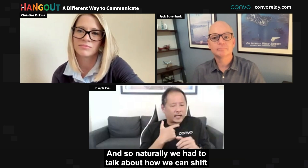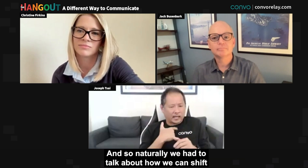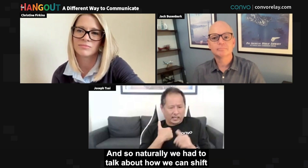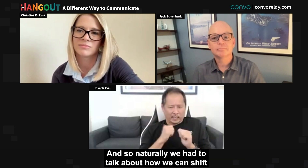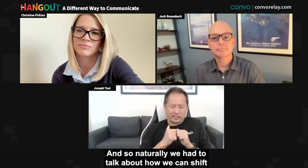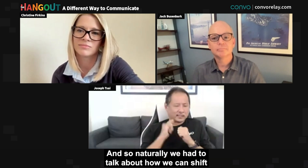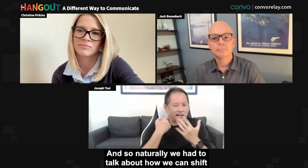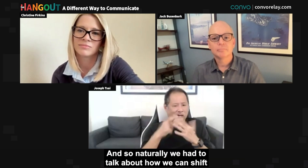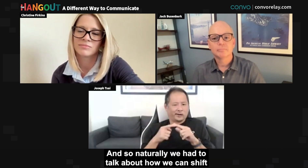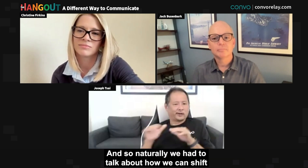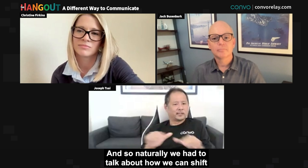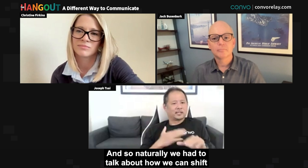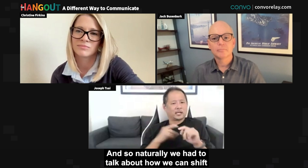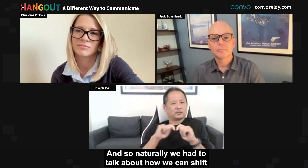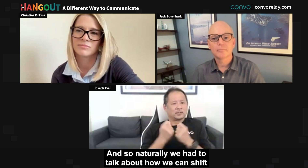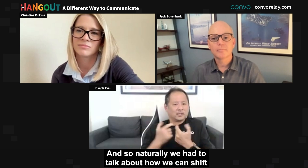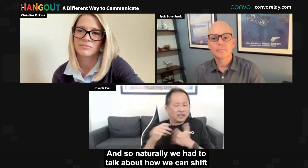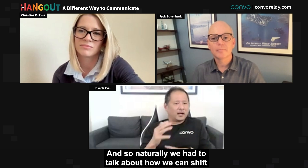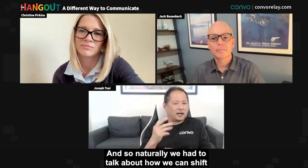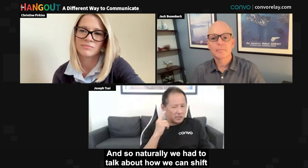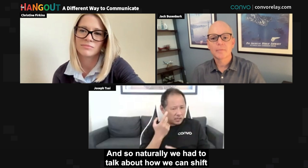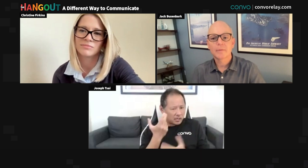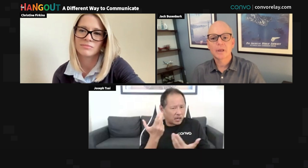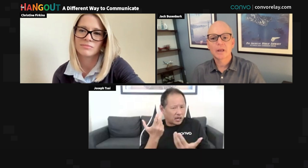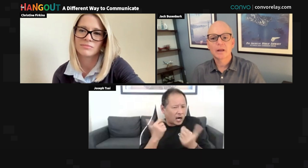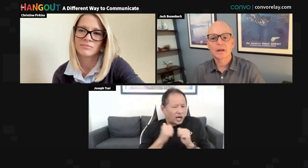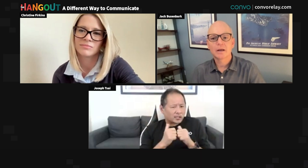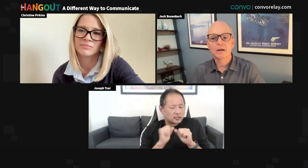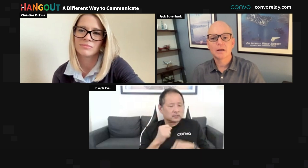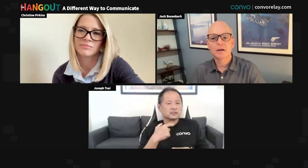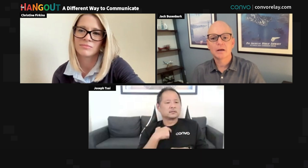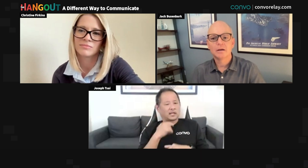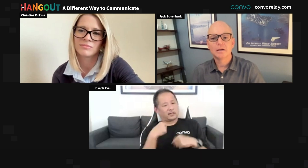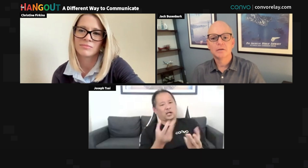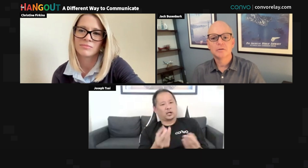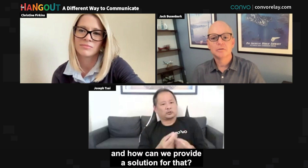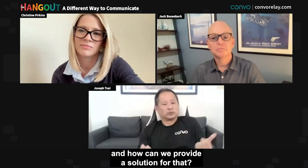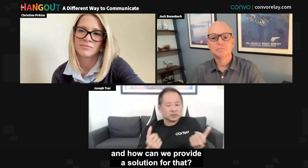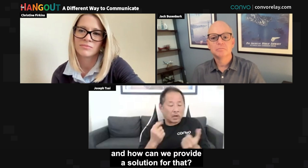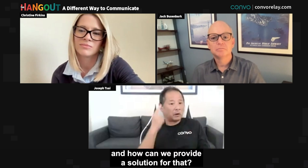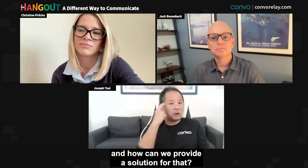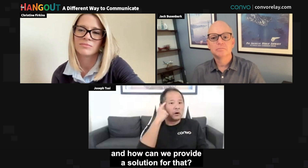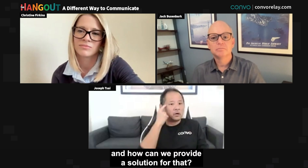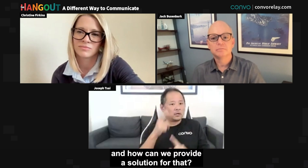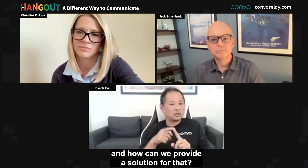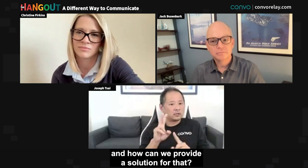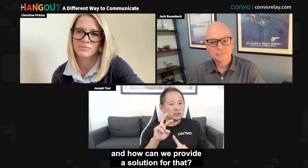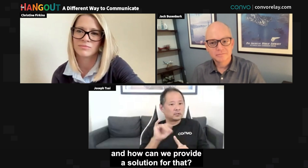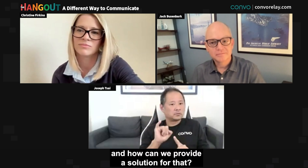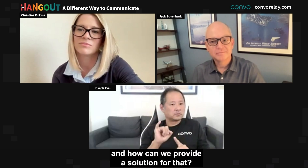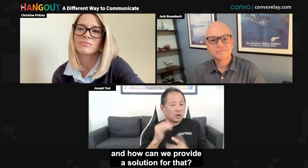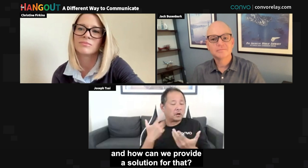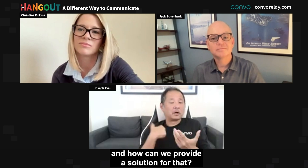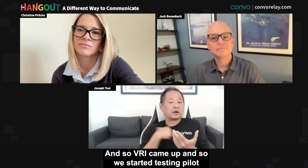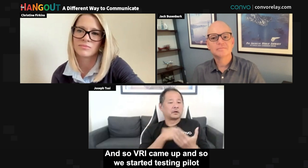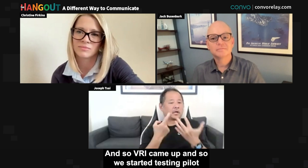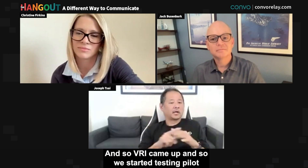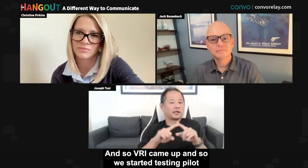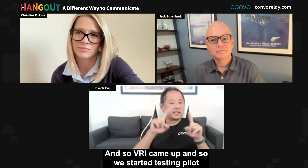to talk about how we can shift and talk. How can we provide a solution for that? And so VRI